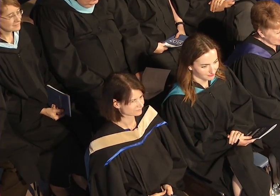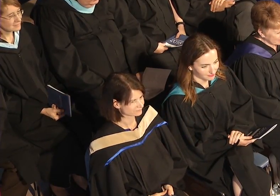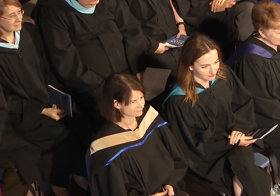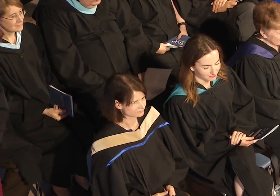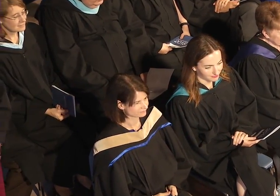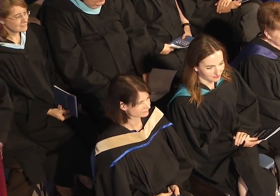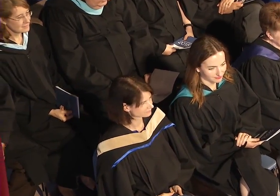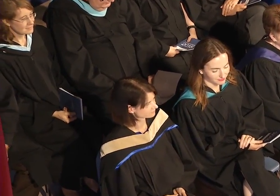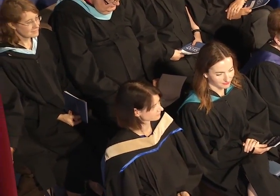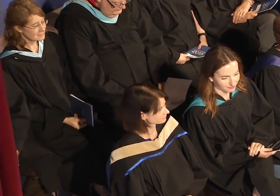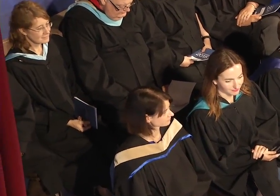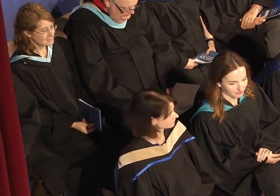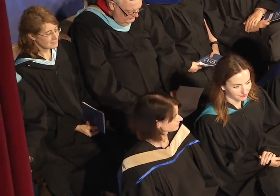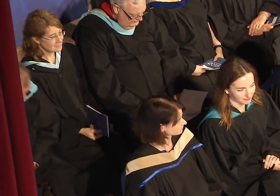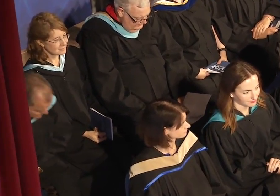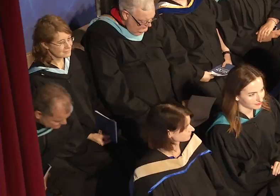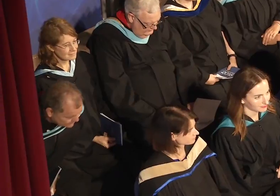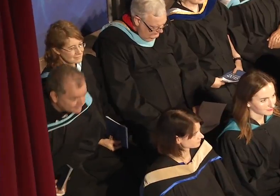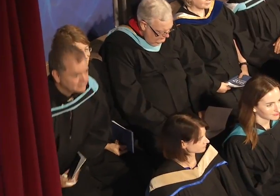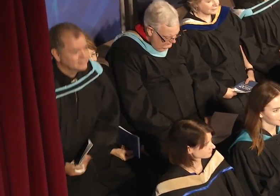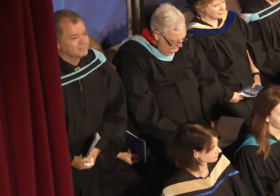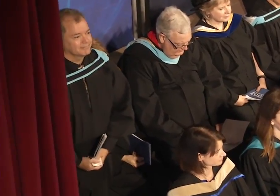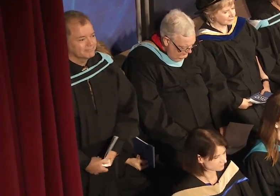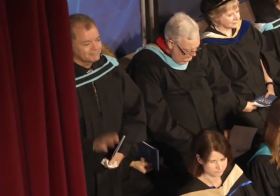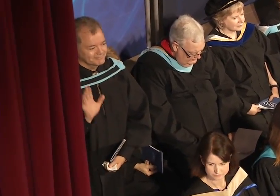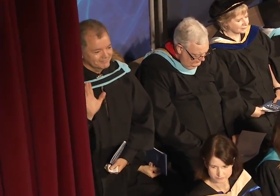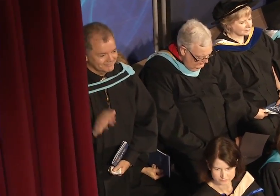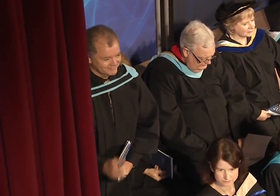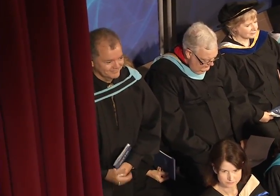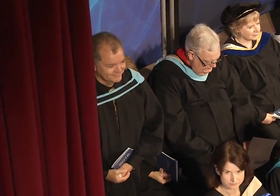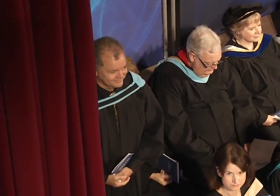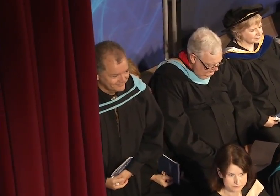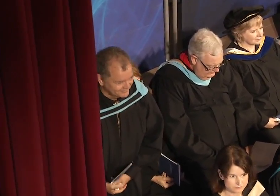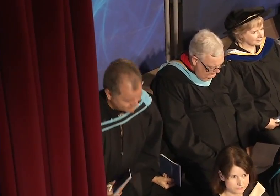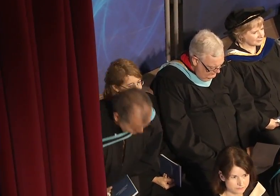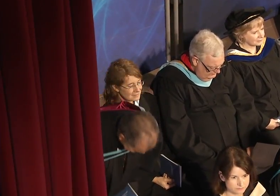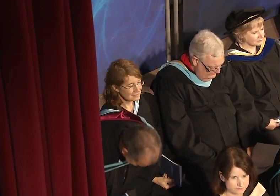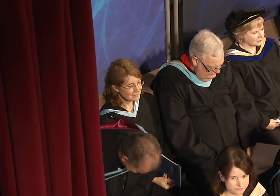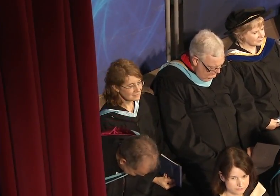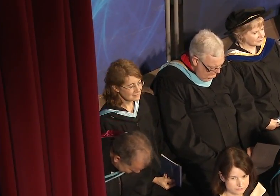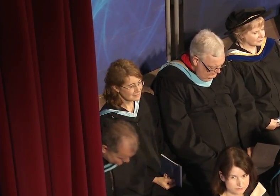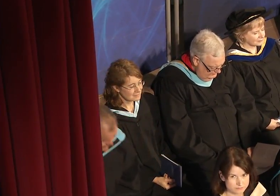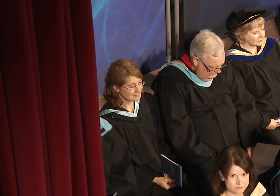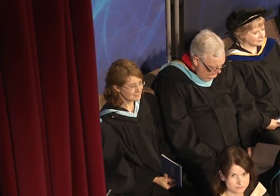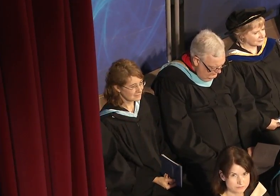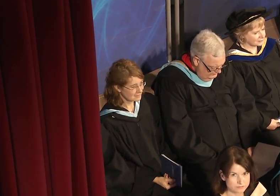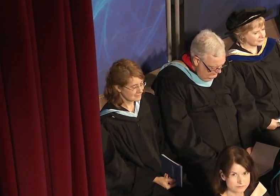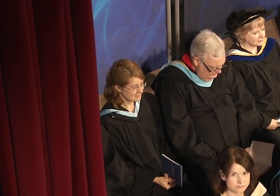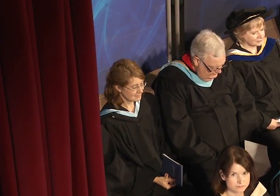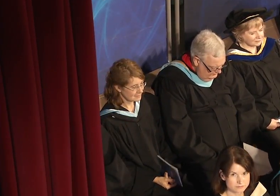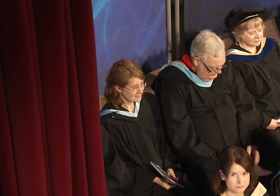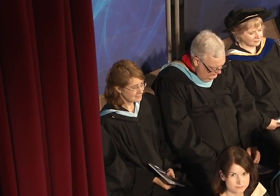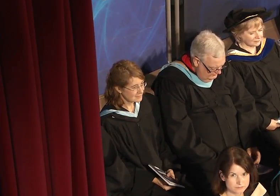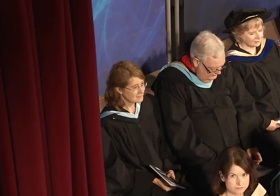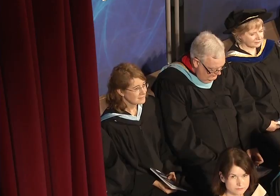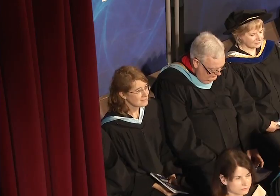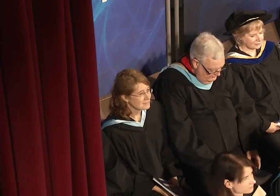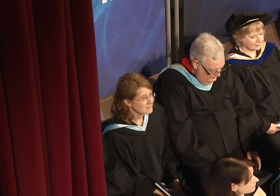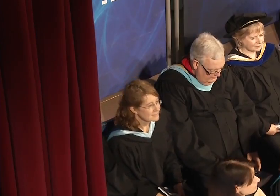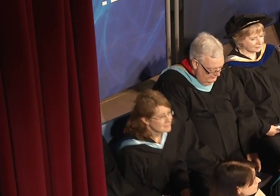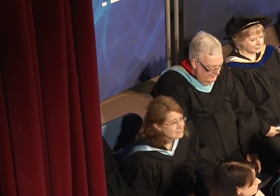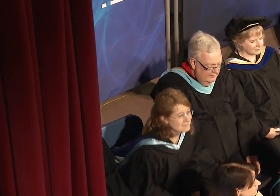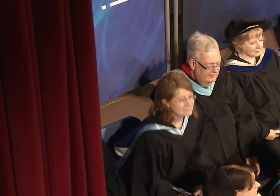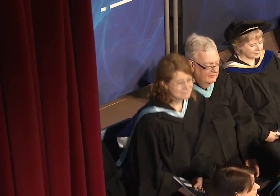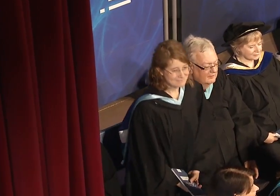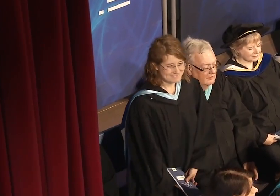to the back, Gary Elliott, Dean of Academic Quality Assurance and Program Development.